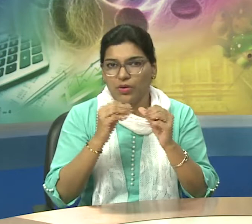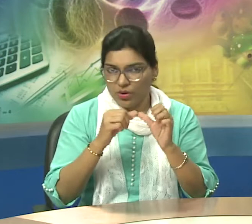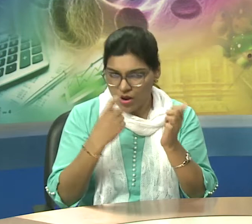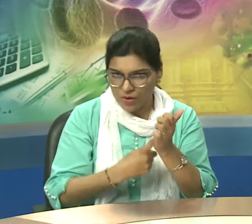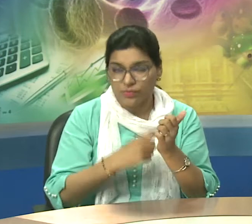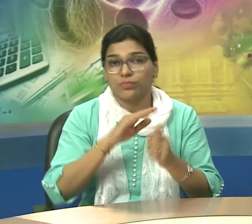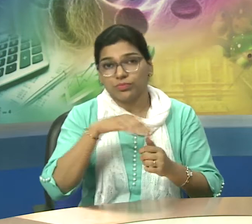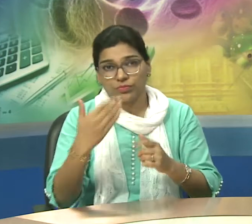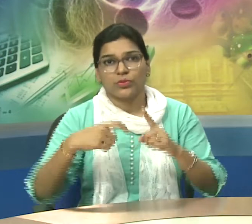Paigambar